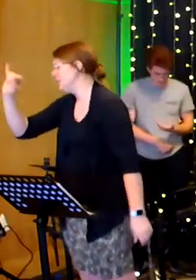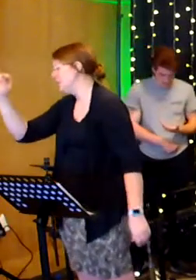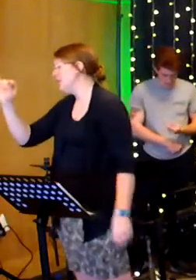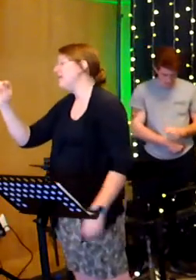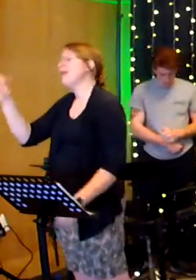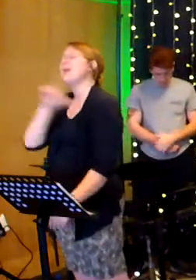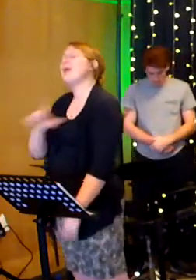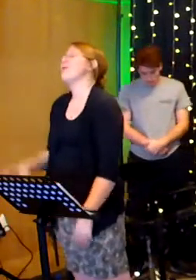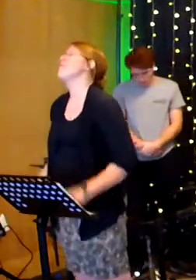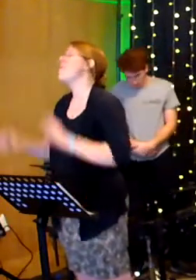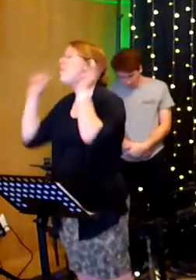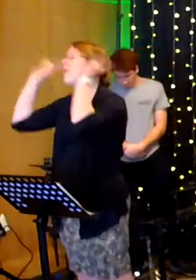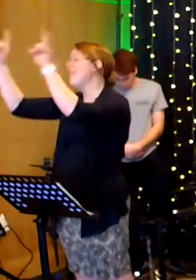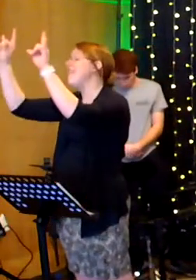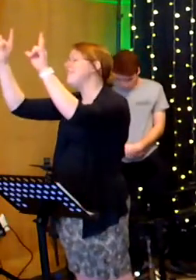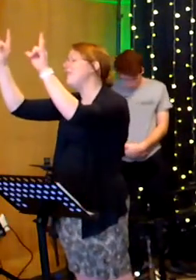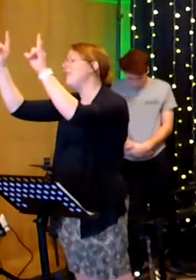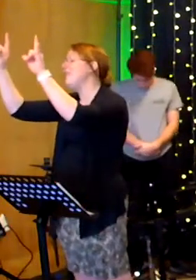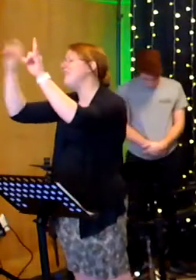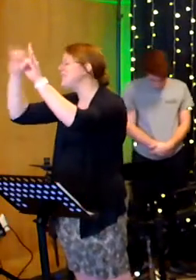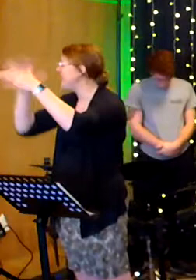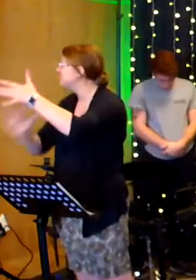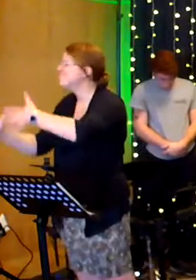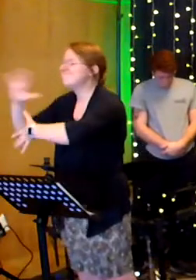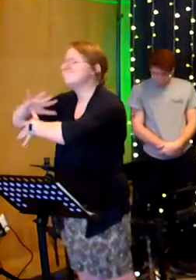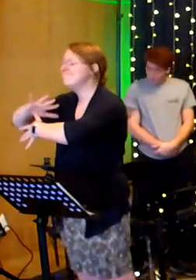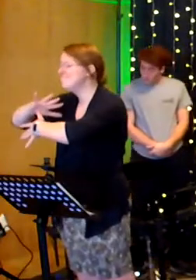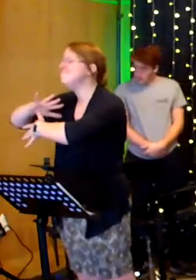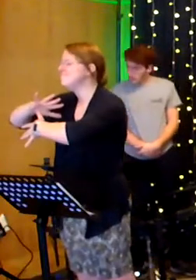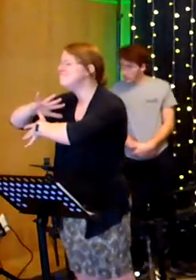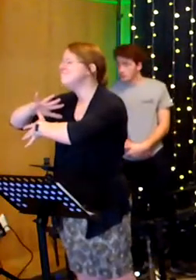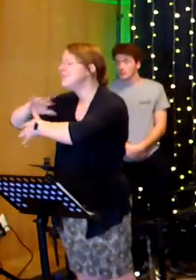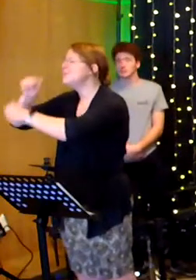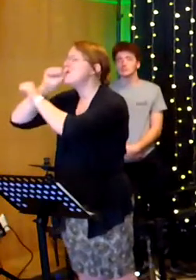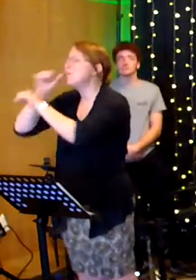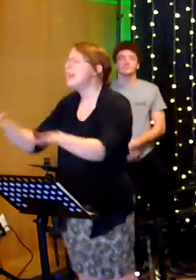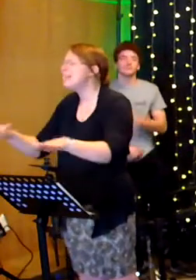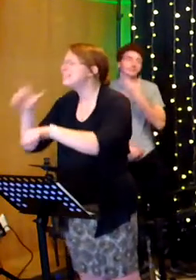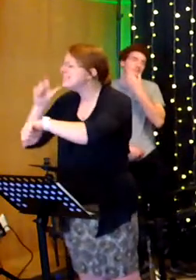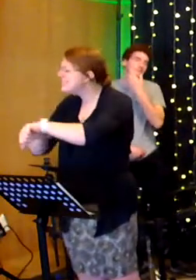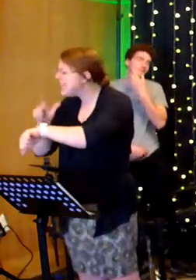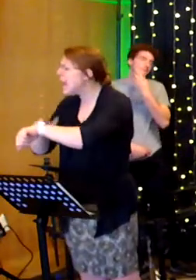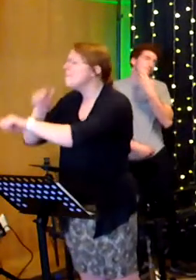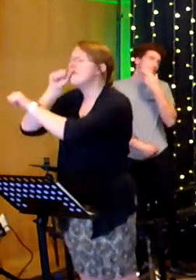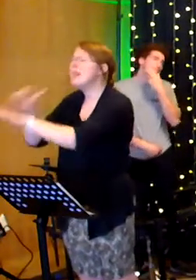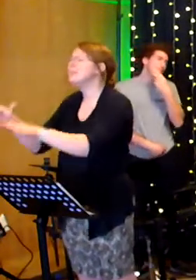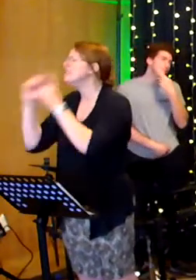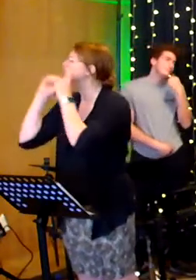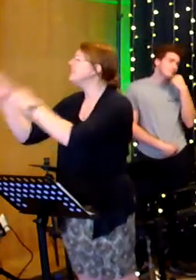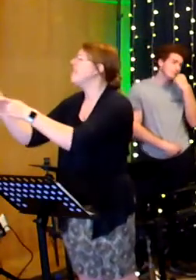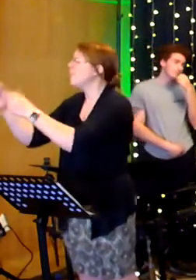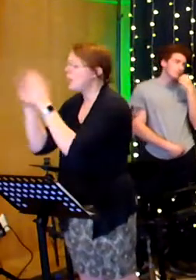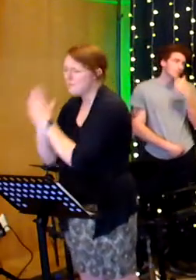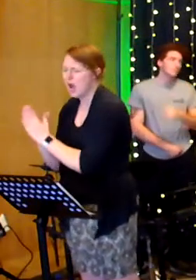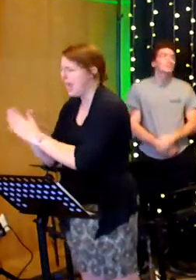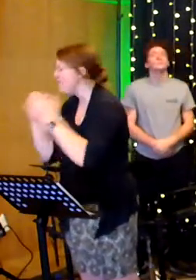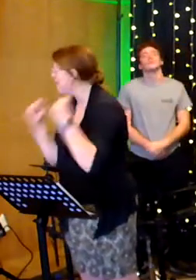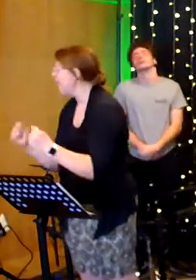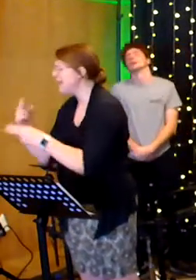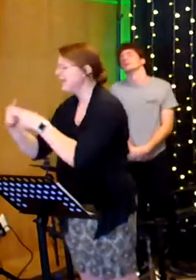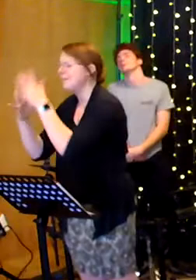we love you. First and foremost, we love you. So bless this time. Bless our gifts, we pray, in the mighty name of